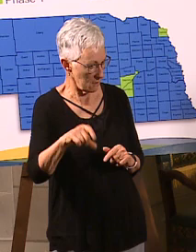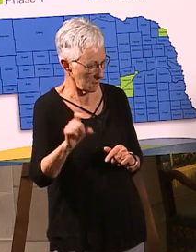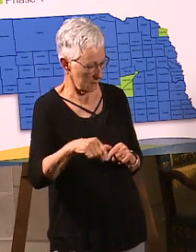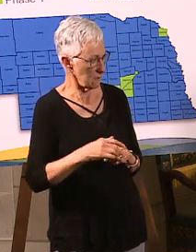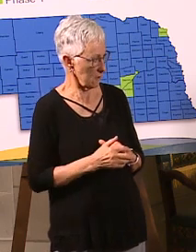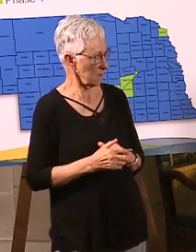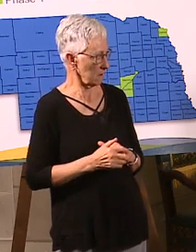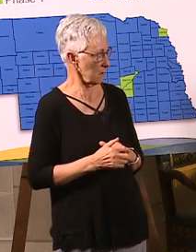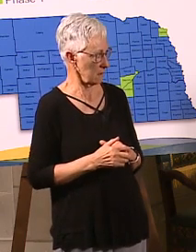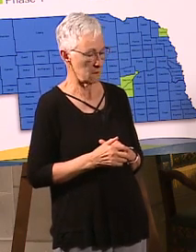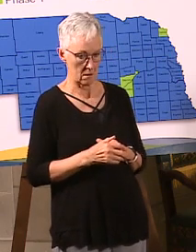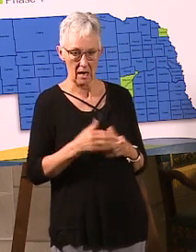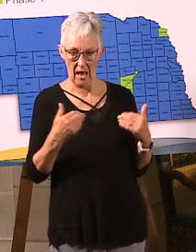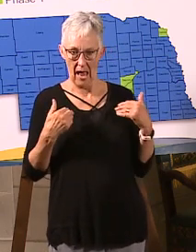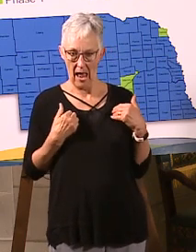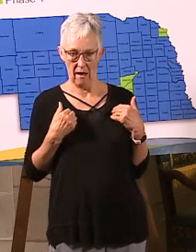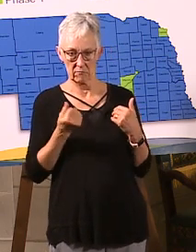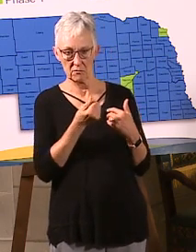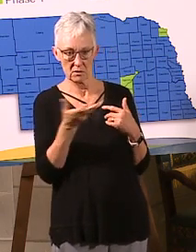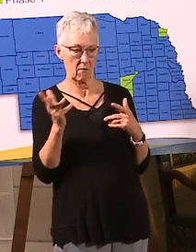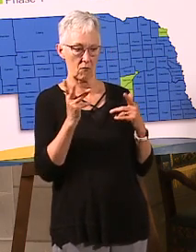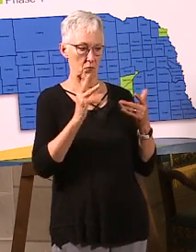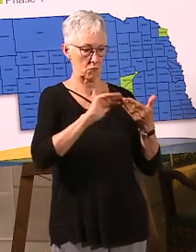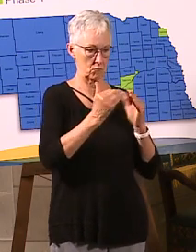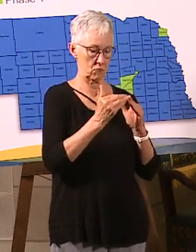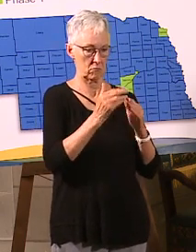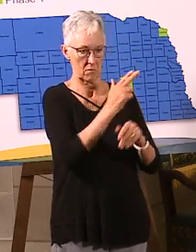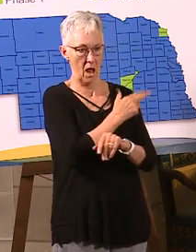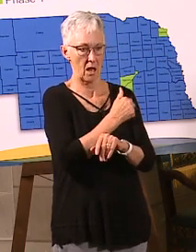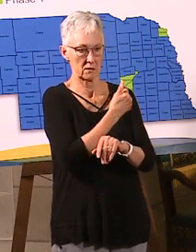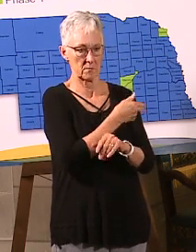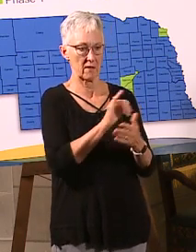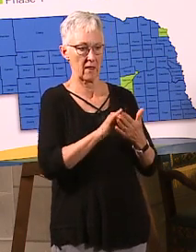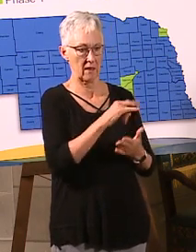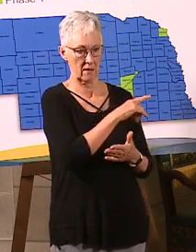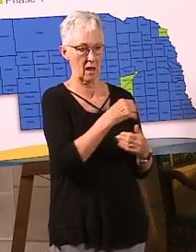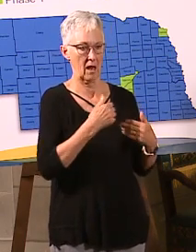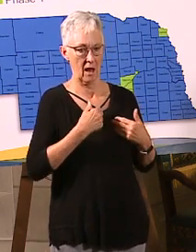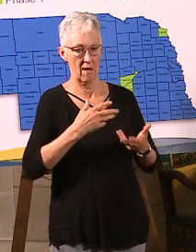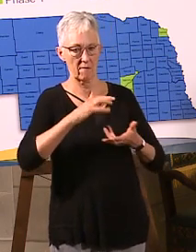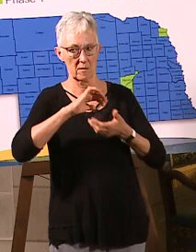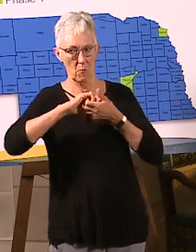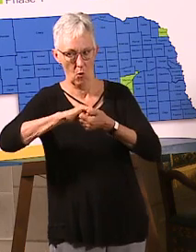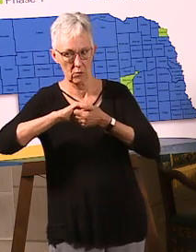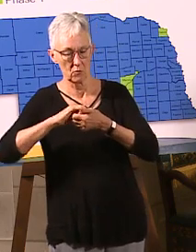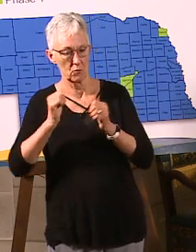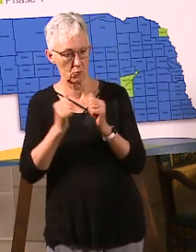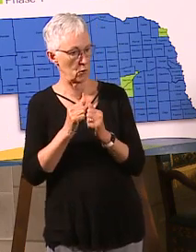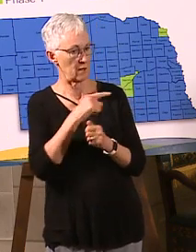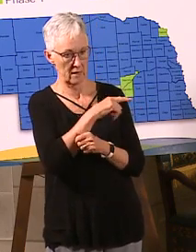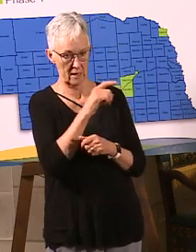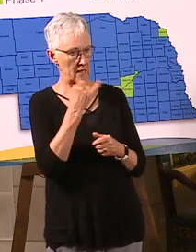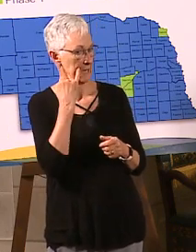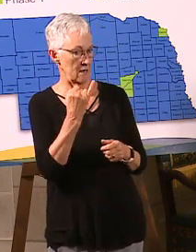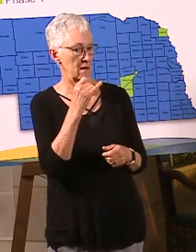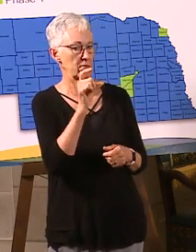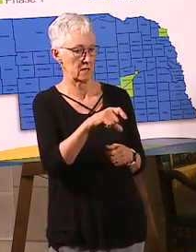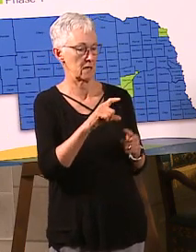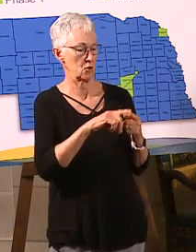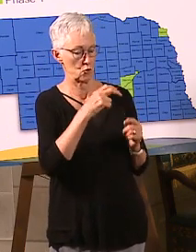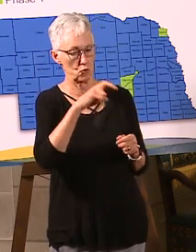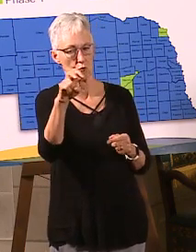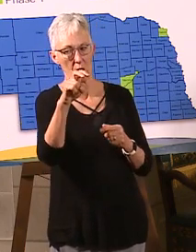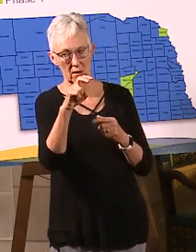critical access hospitals and community hospitals they have partnerships with if they need to transfer patients. Same thing for both University of